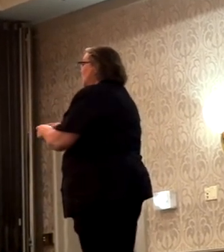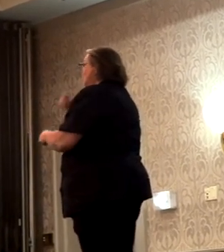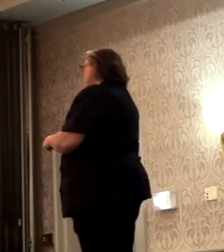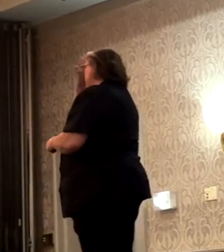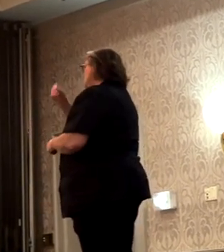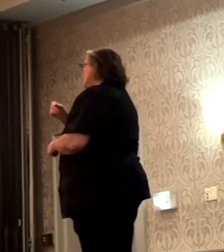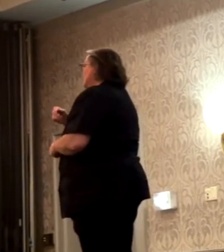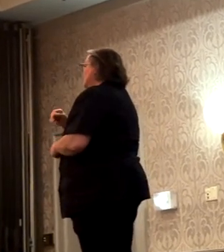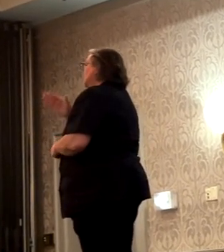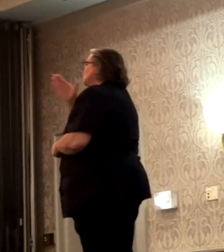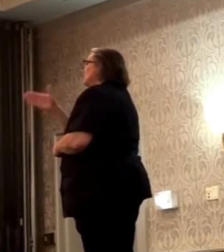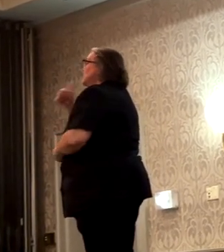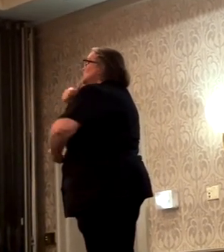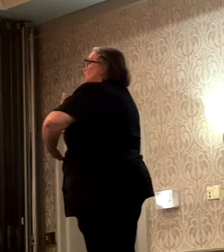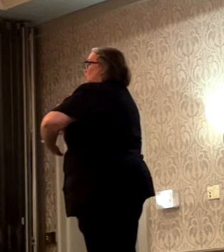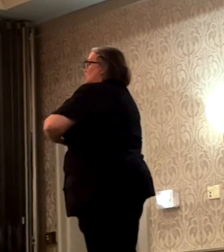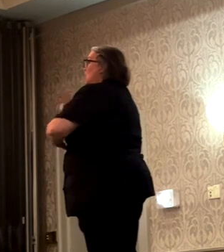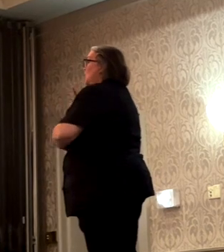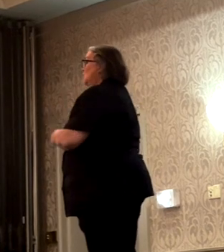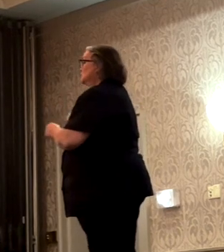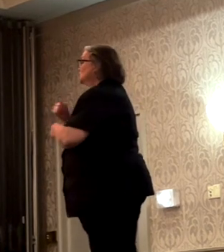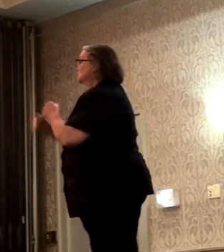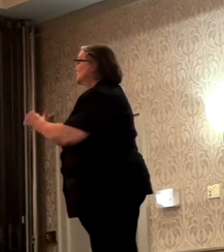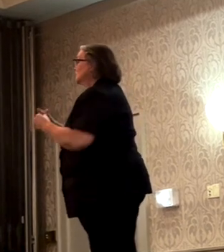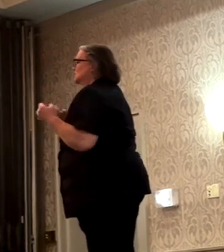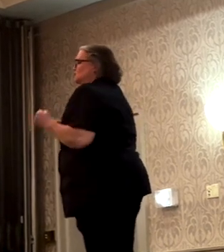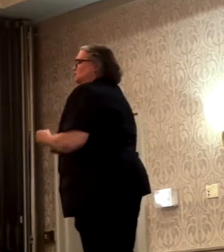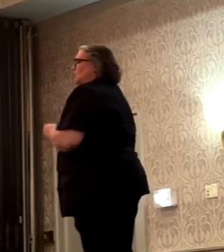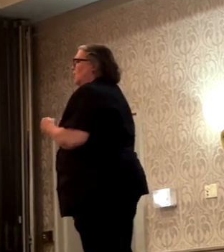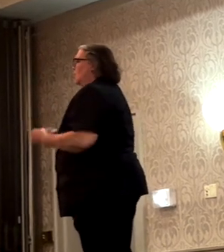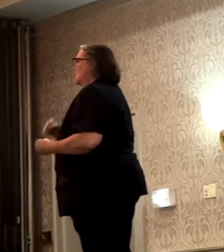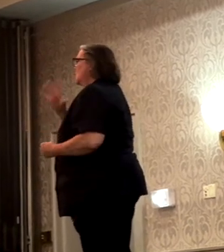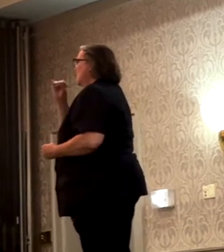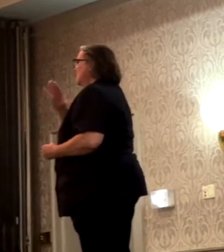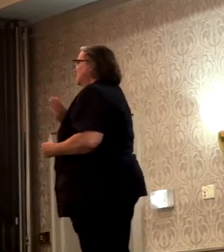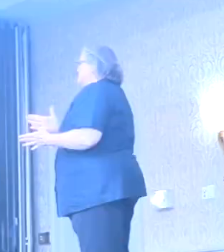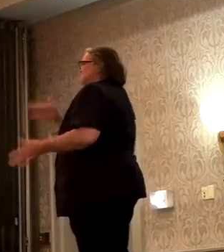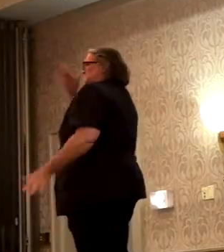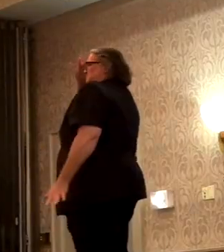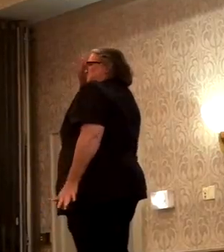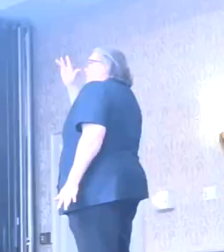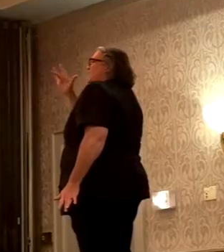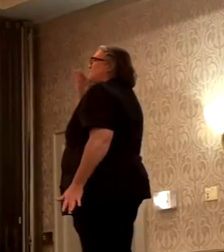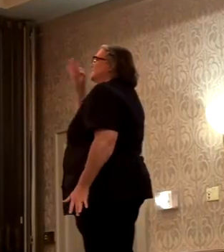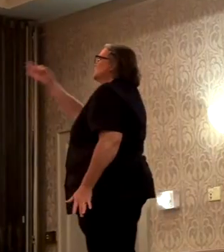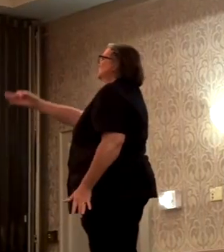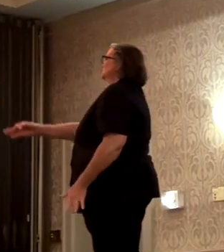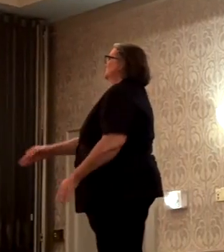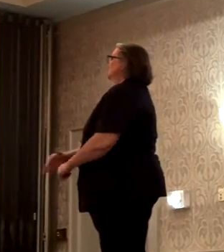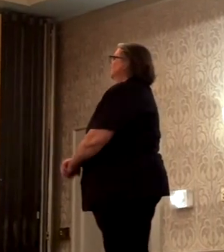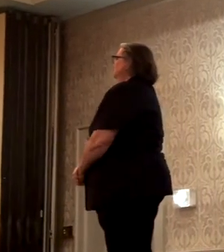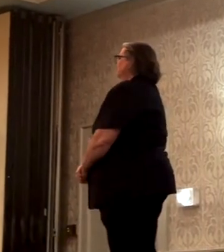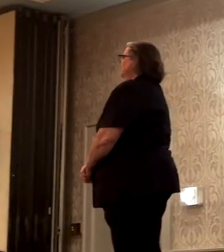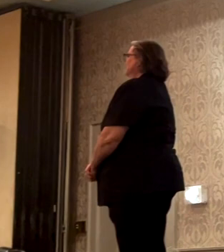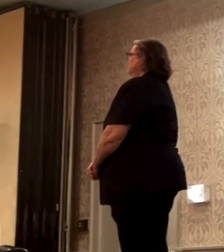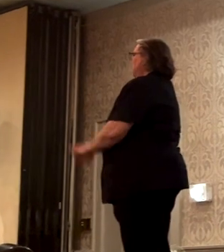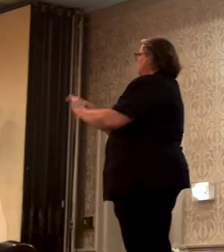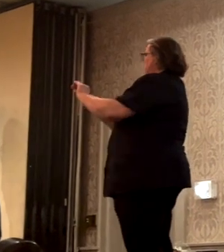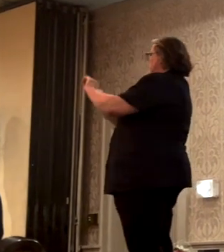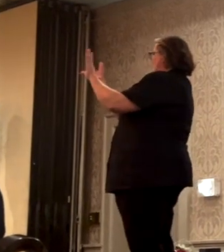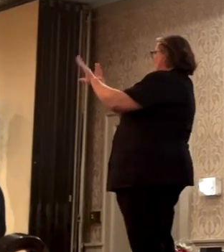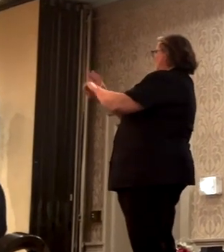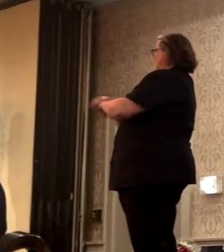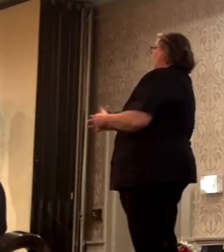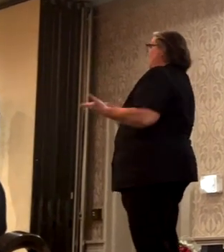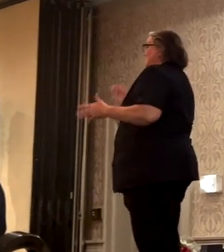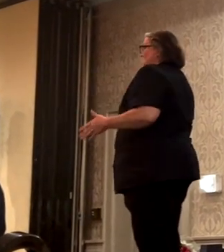granddaughter, a third generation of strong women with the brightest of futures. And we all know